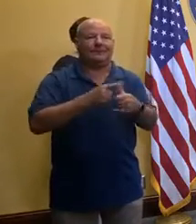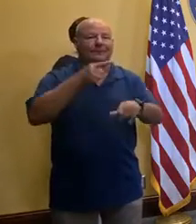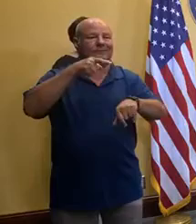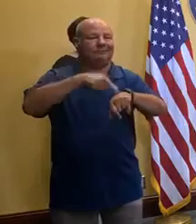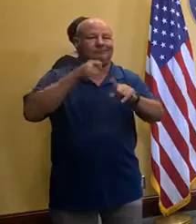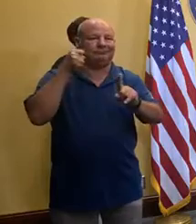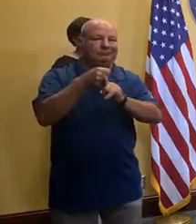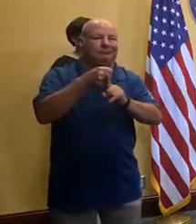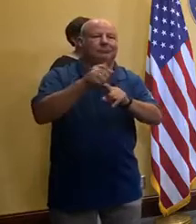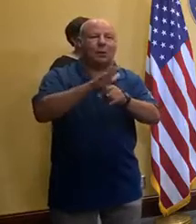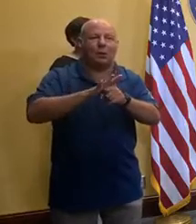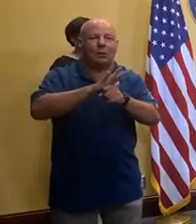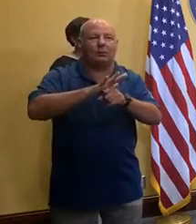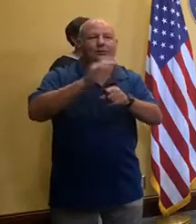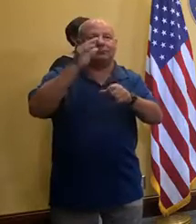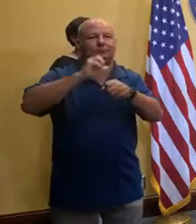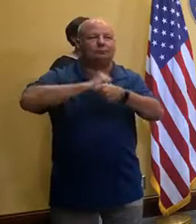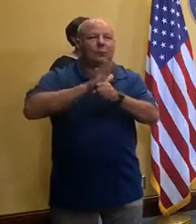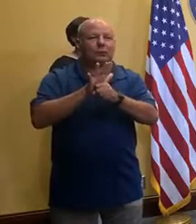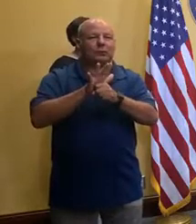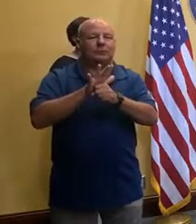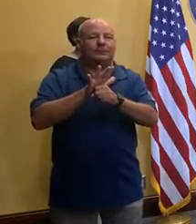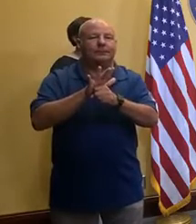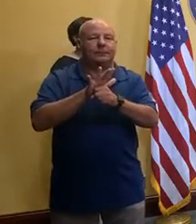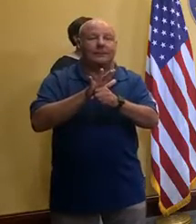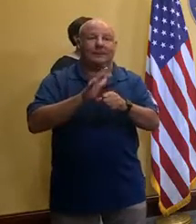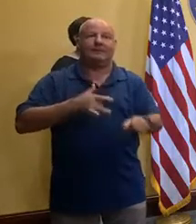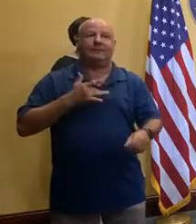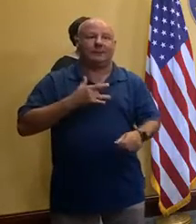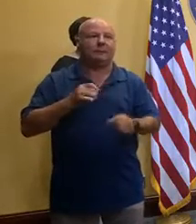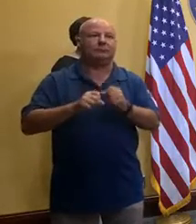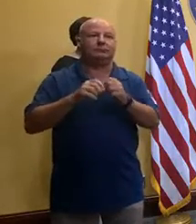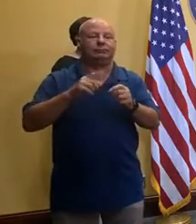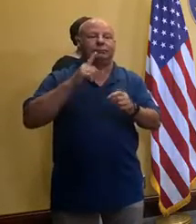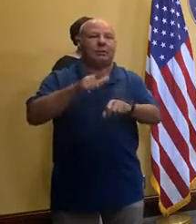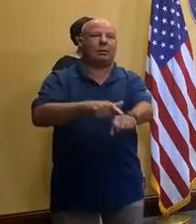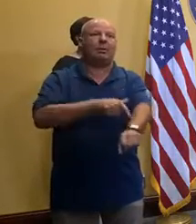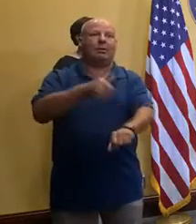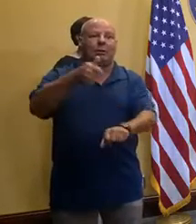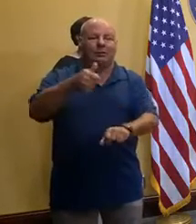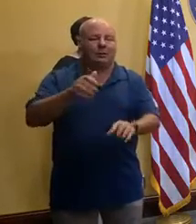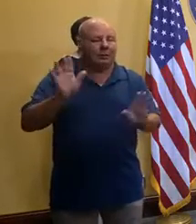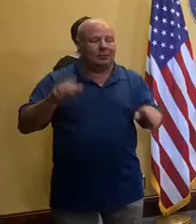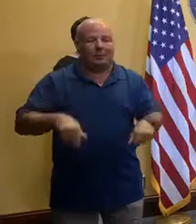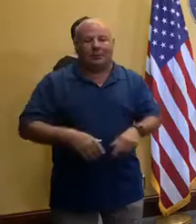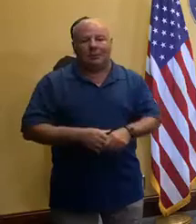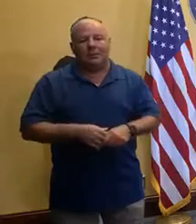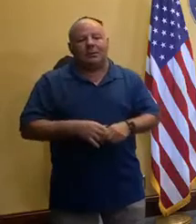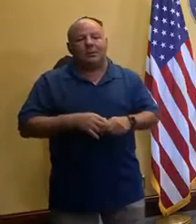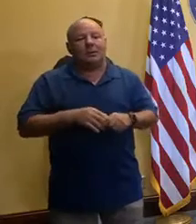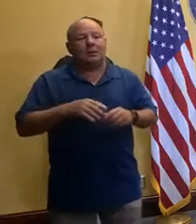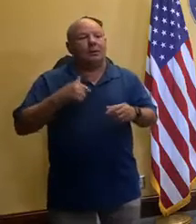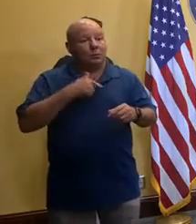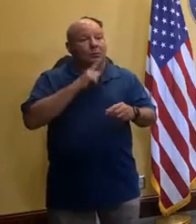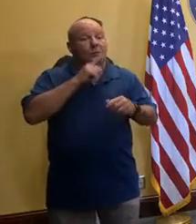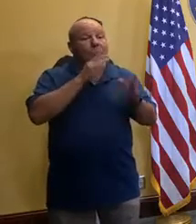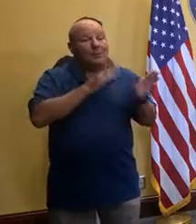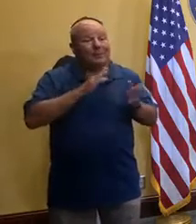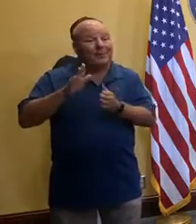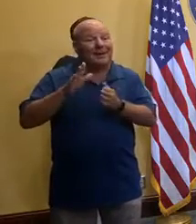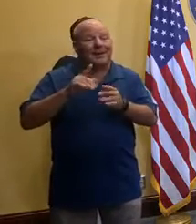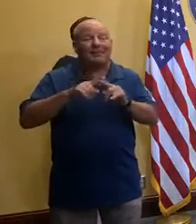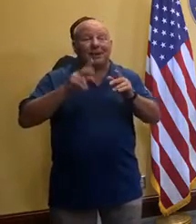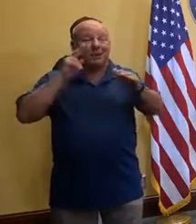It feels like a lot longer. We were as prepared as anybody could have been at the time, but nobody could have predicted where we would